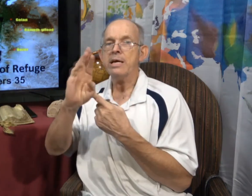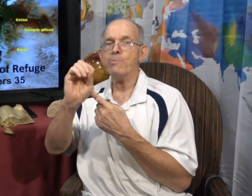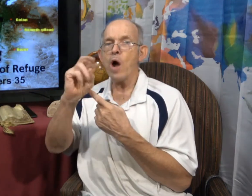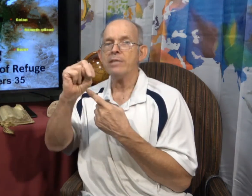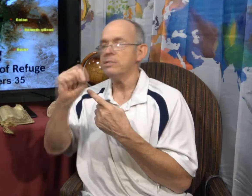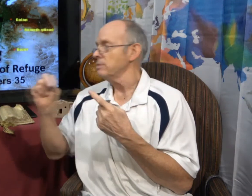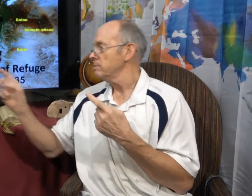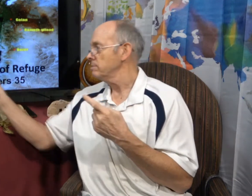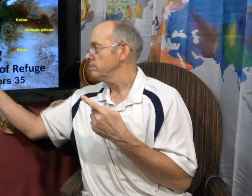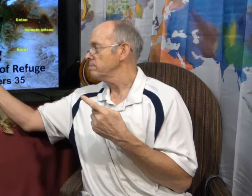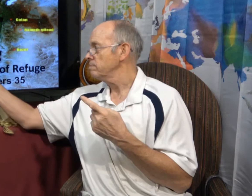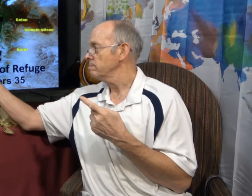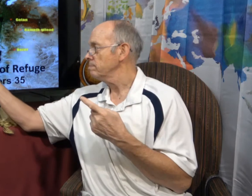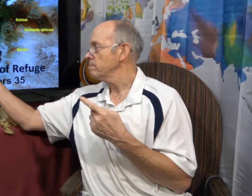If one